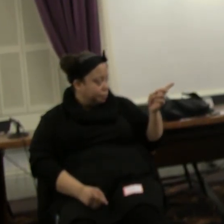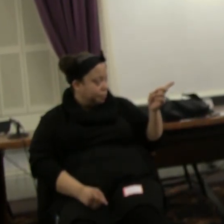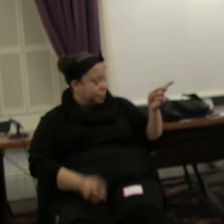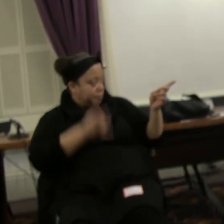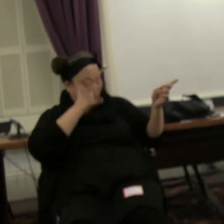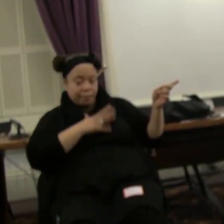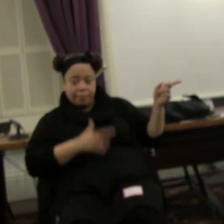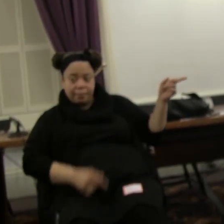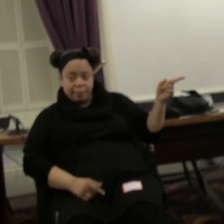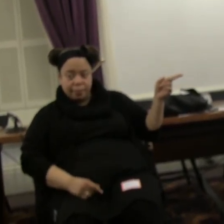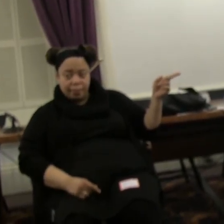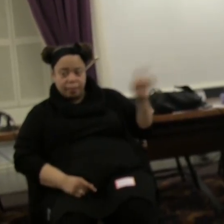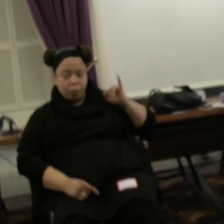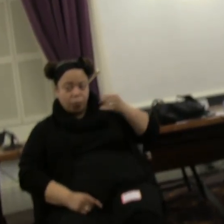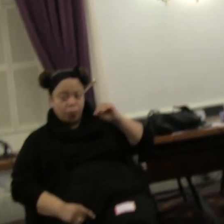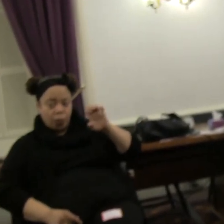Great. Who's next?